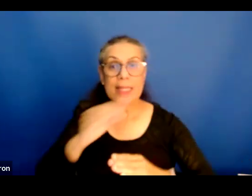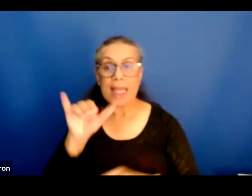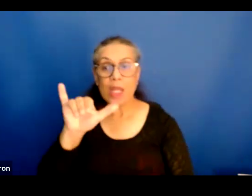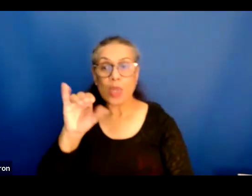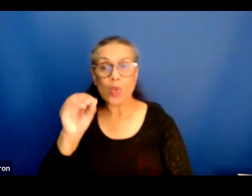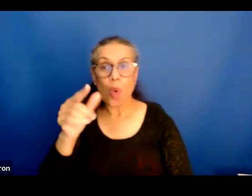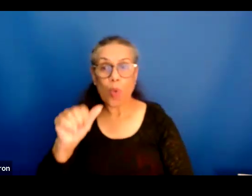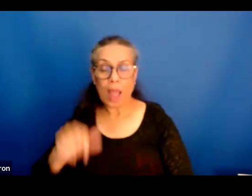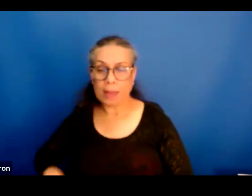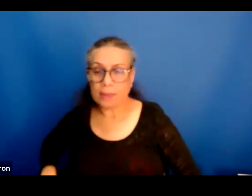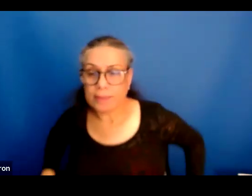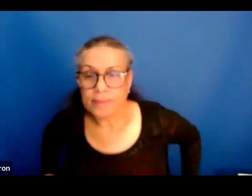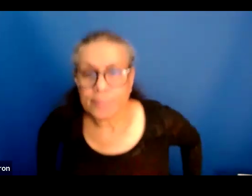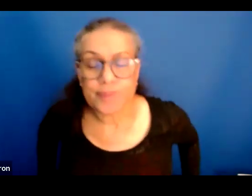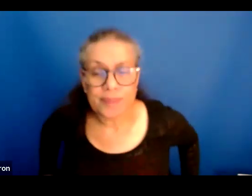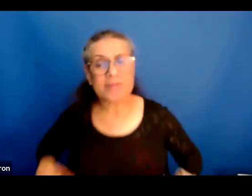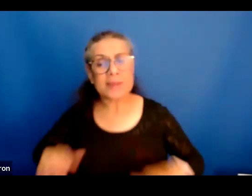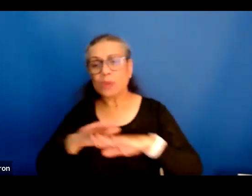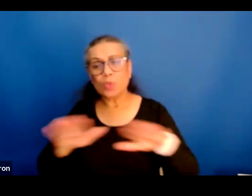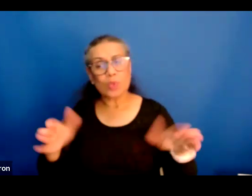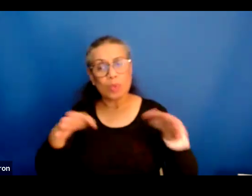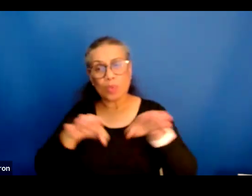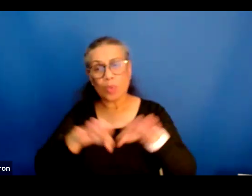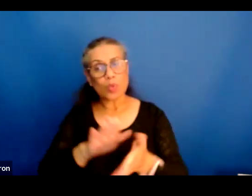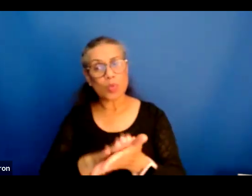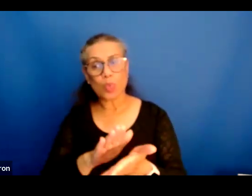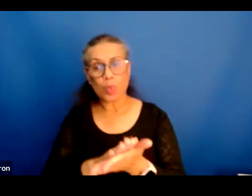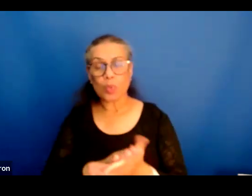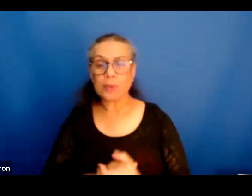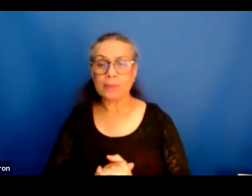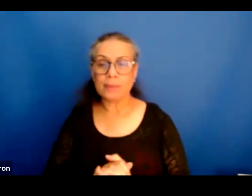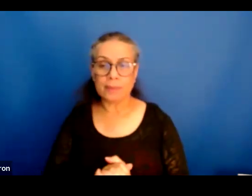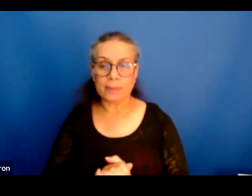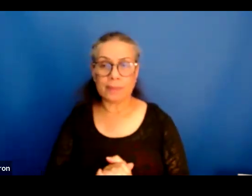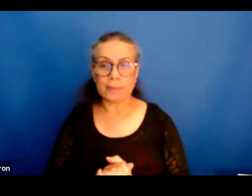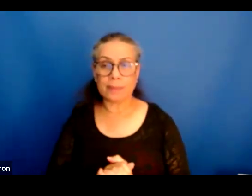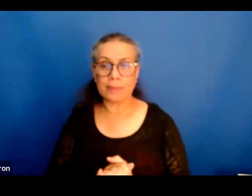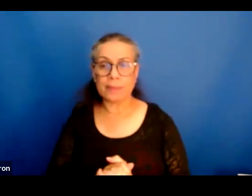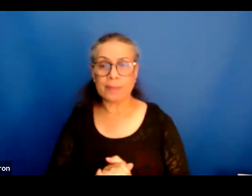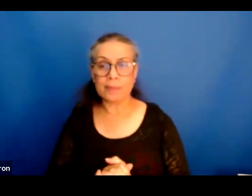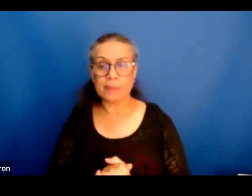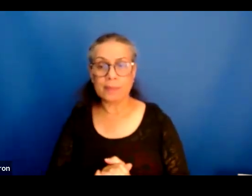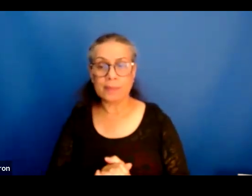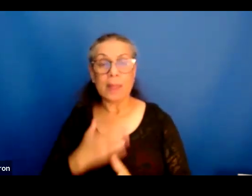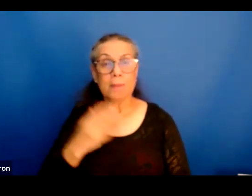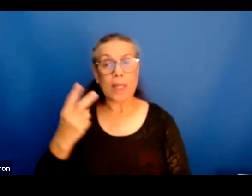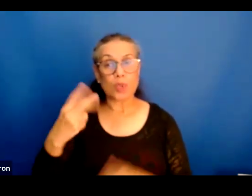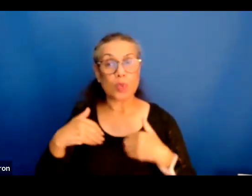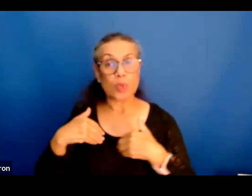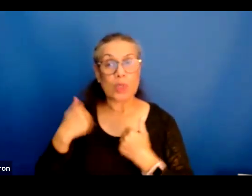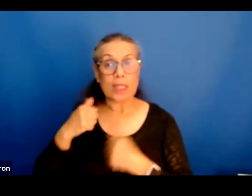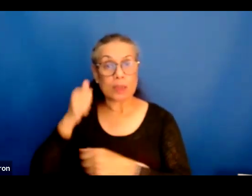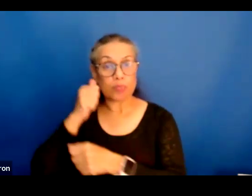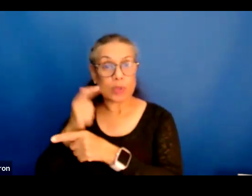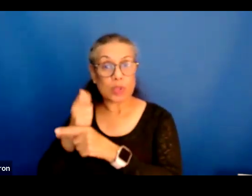close the school that bring me joy and that my 2 younger siblings are attending